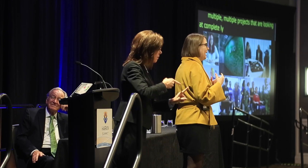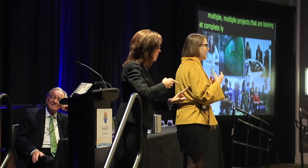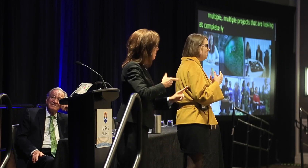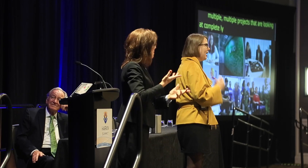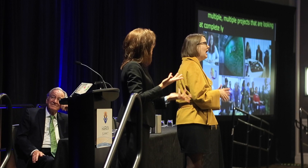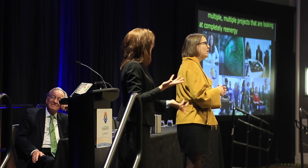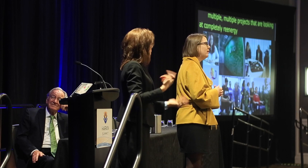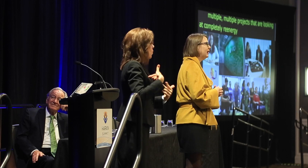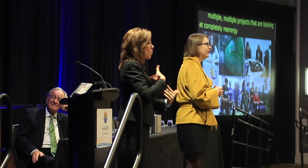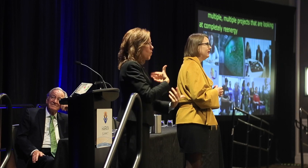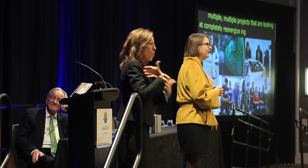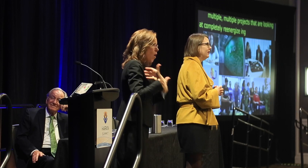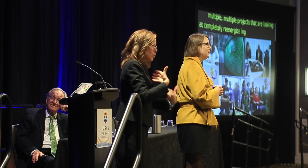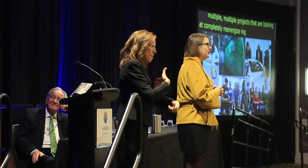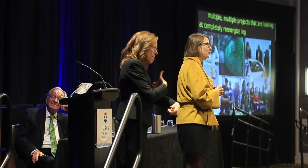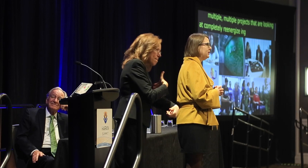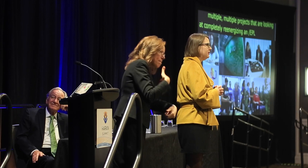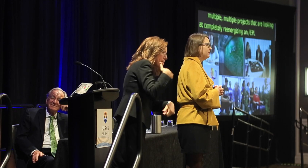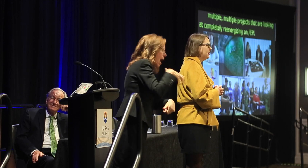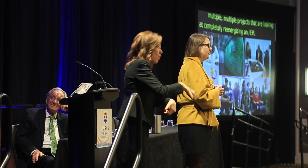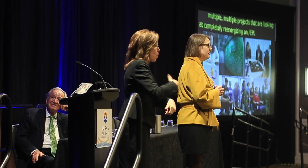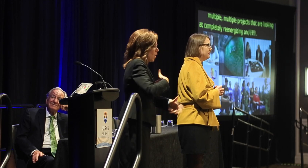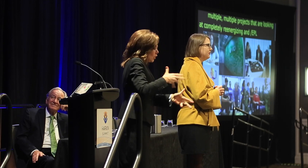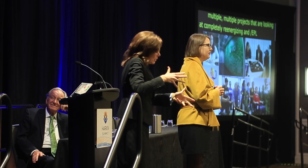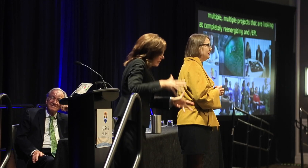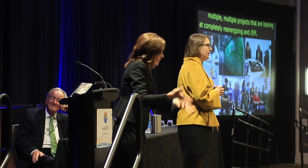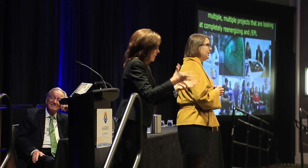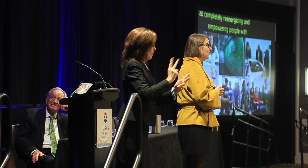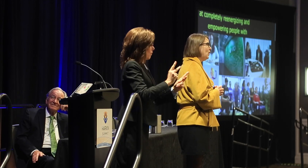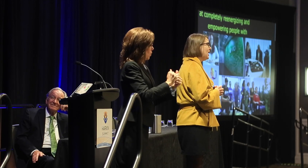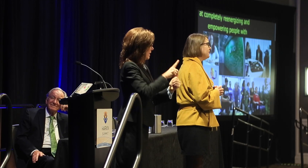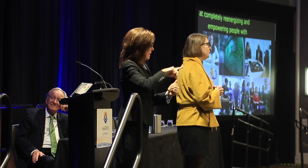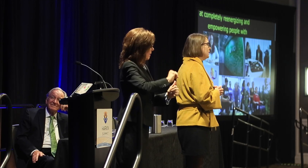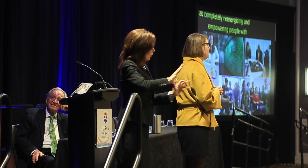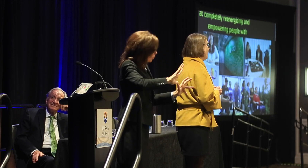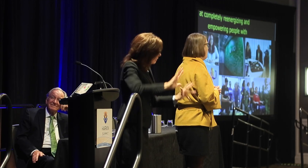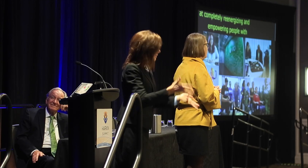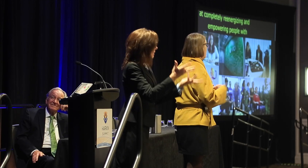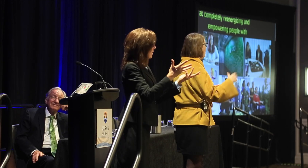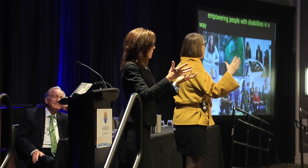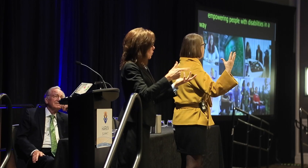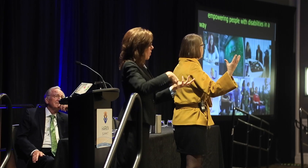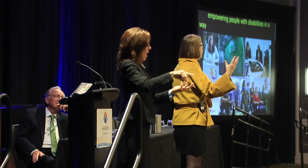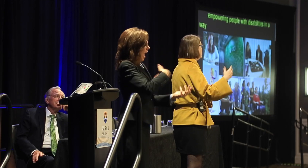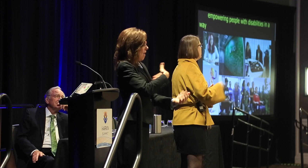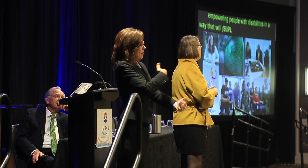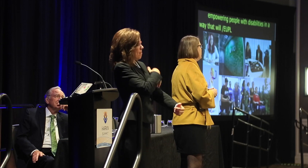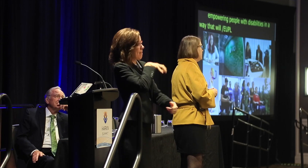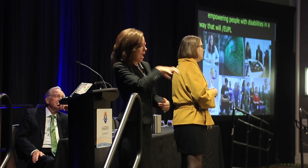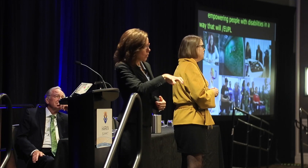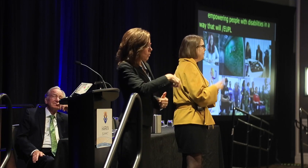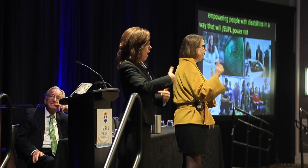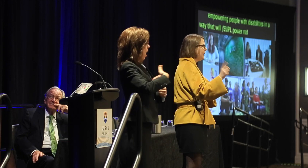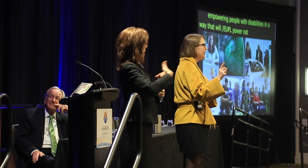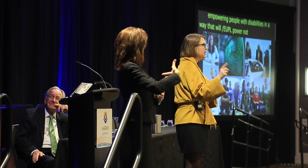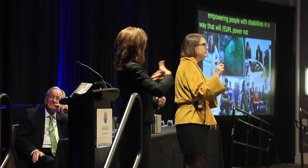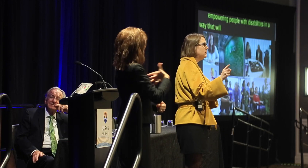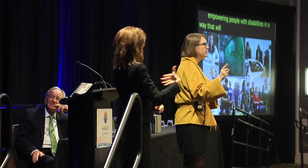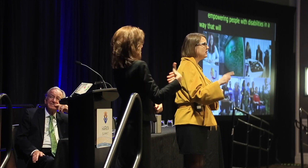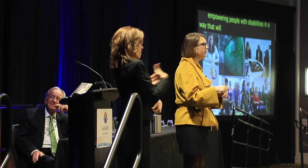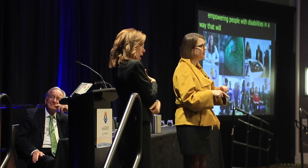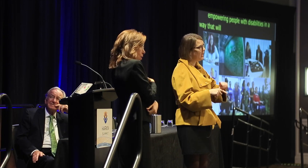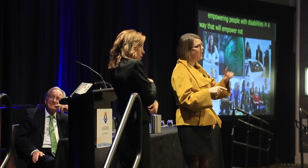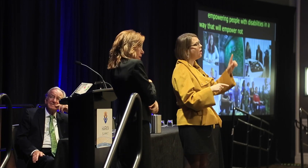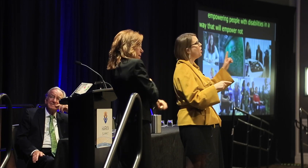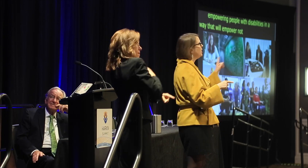re-energizing and empowering people with disabilities in a way that will empower not only the individual, but frankly